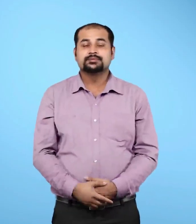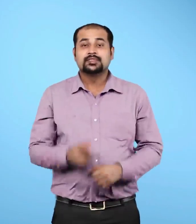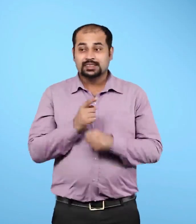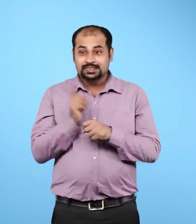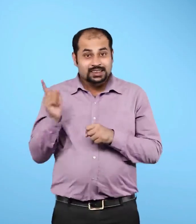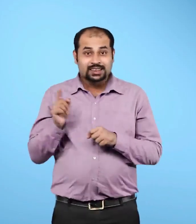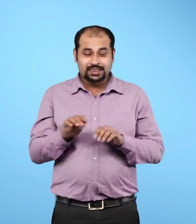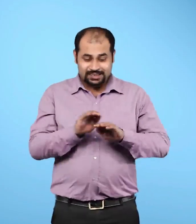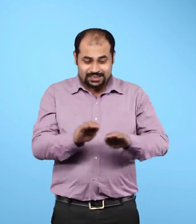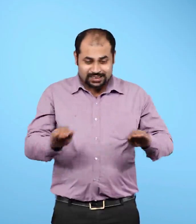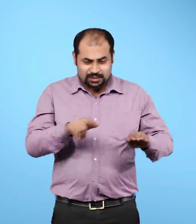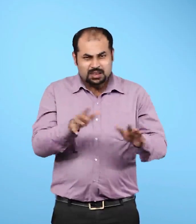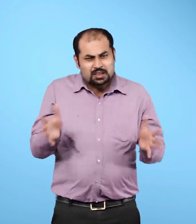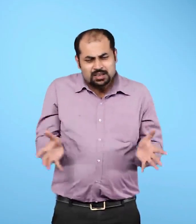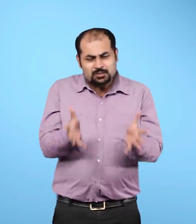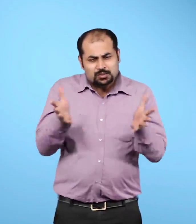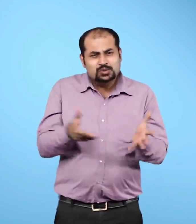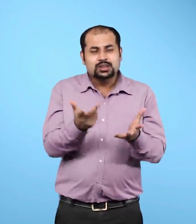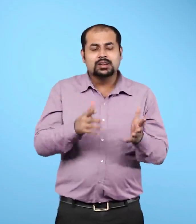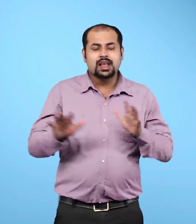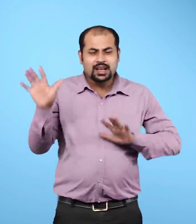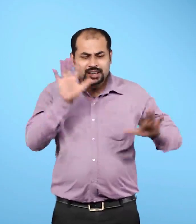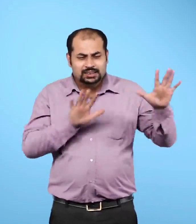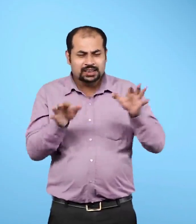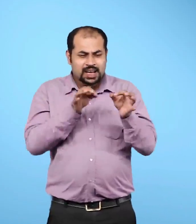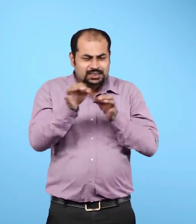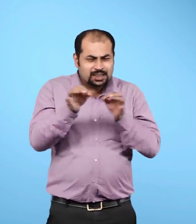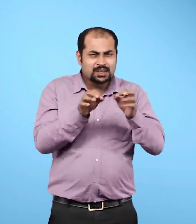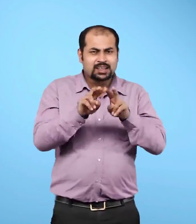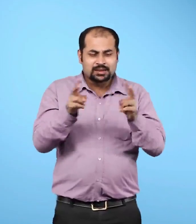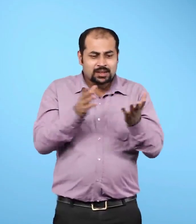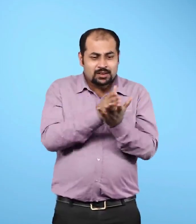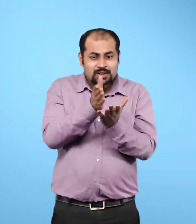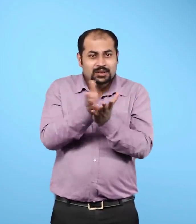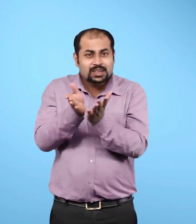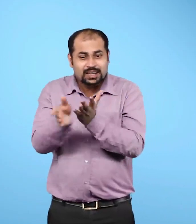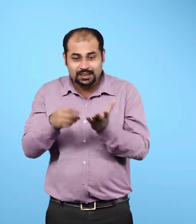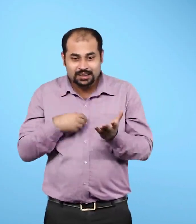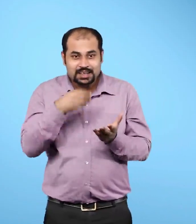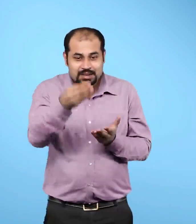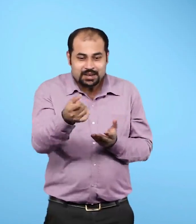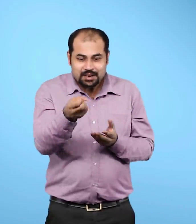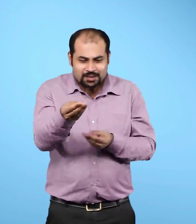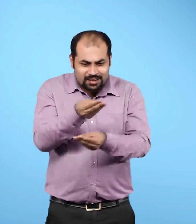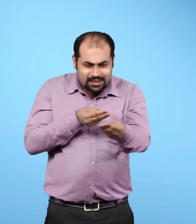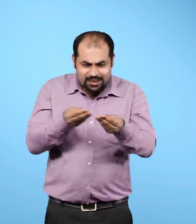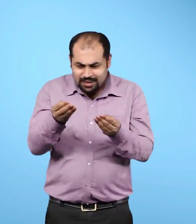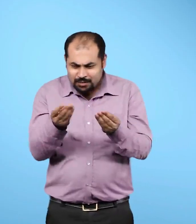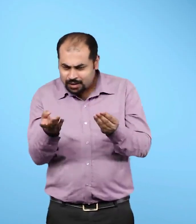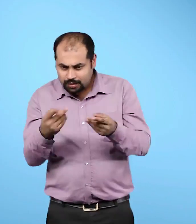Children should draw and make their own play money. They could be given different exercises and games which involve